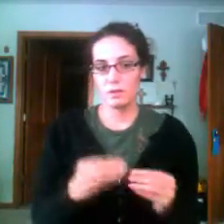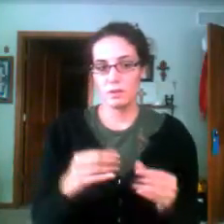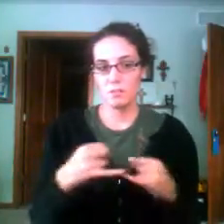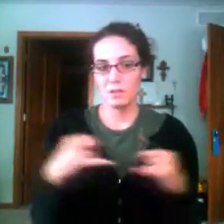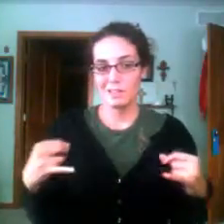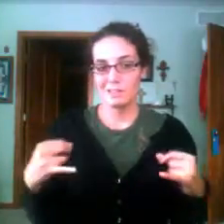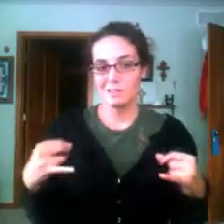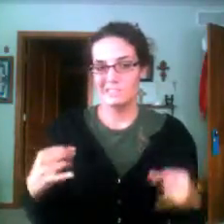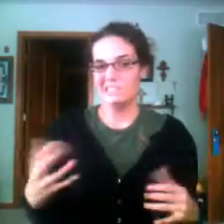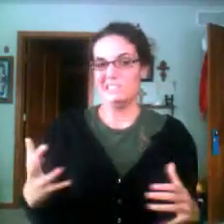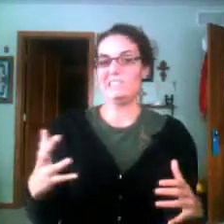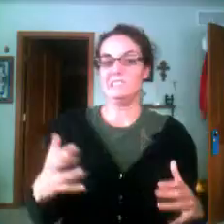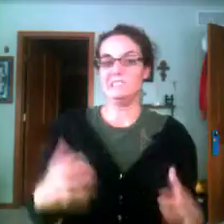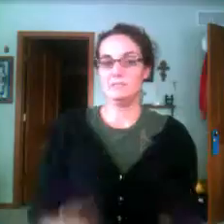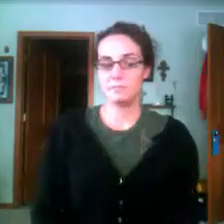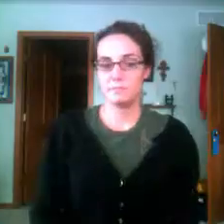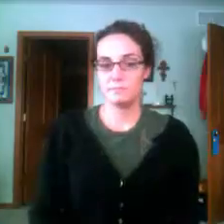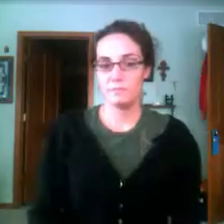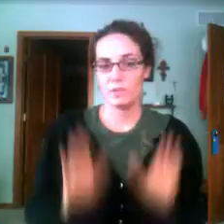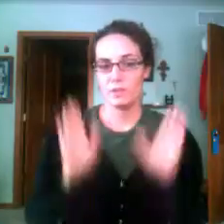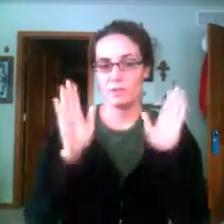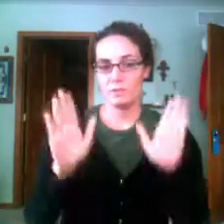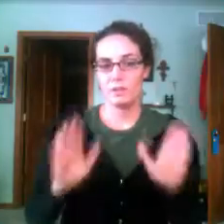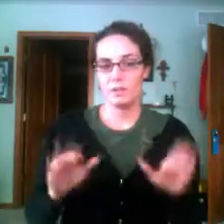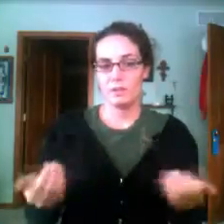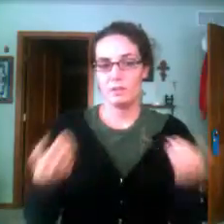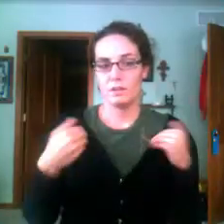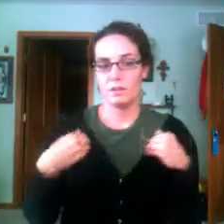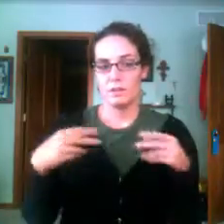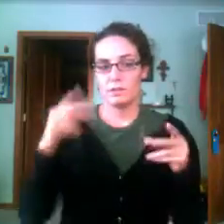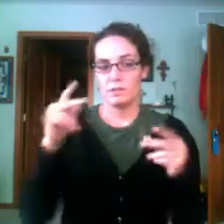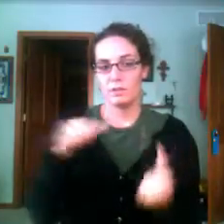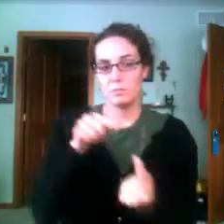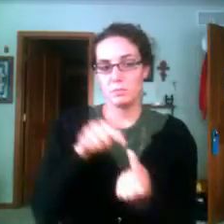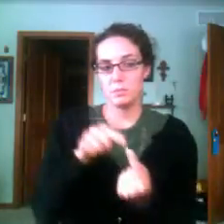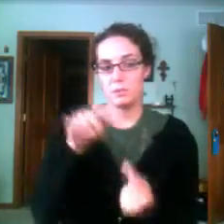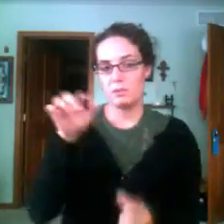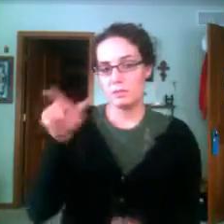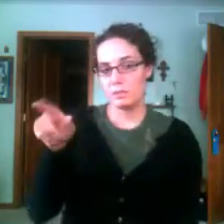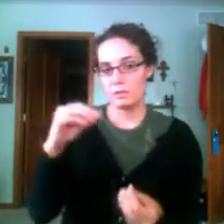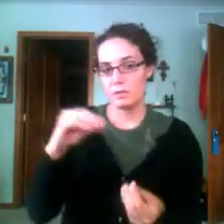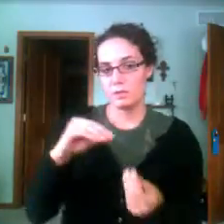know, it's great to have a point, right there on a number line, but what if my point is now, well,